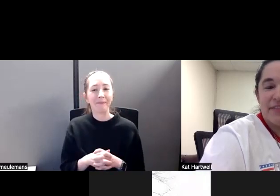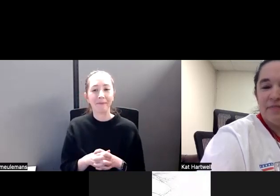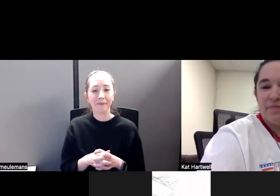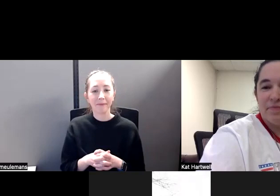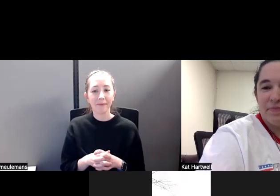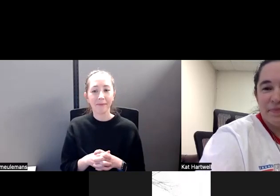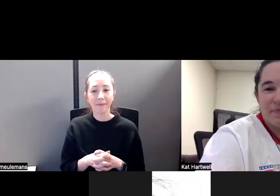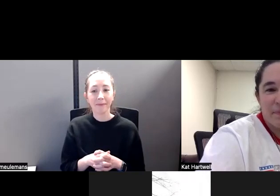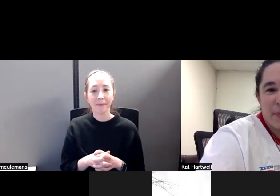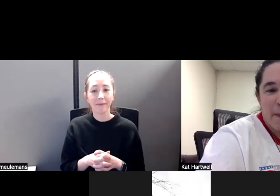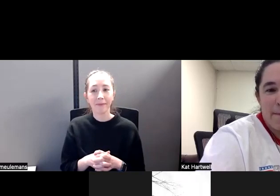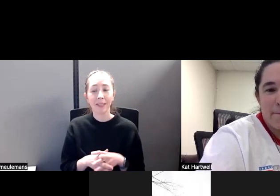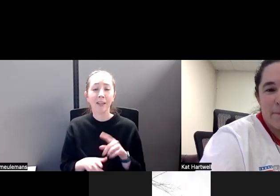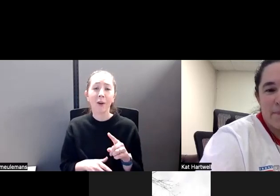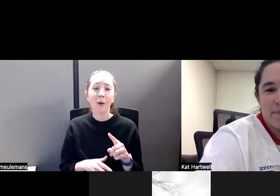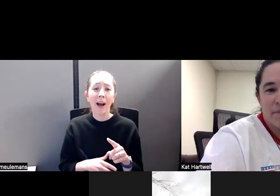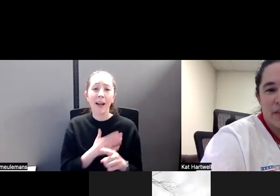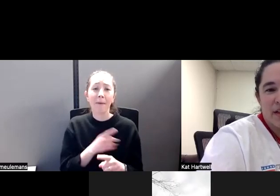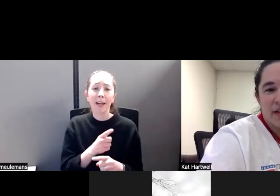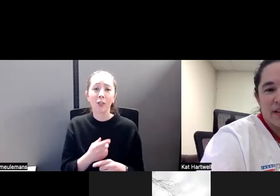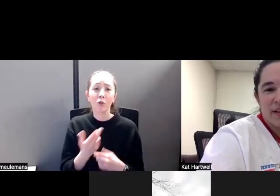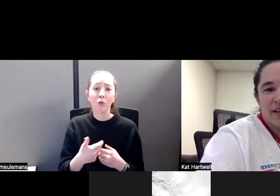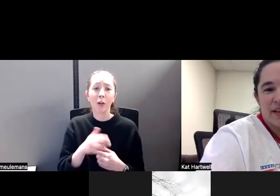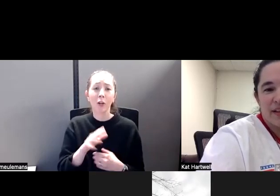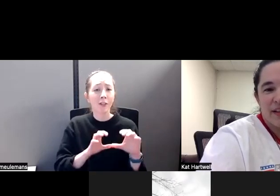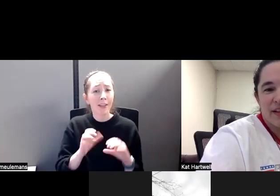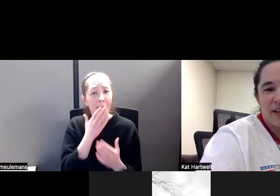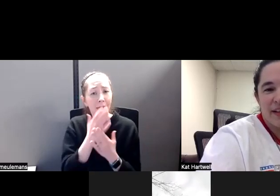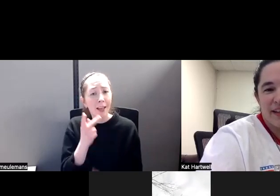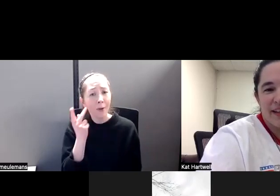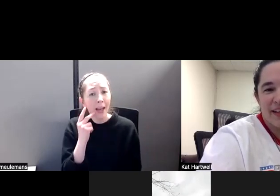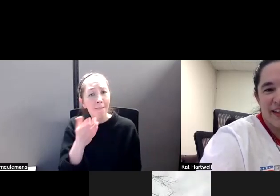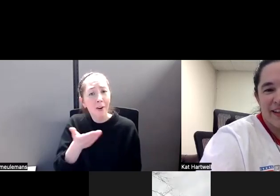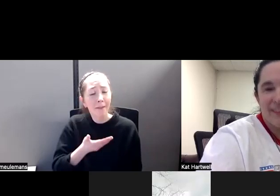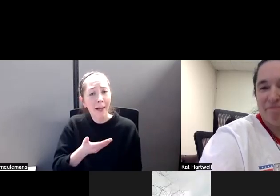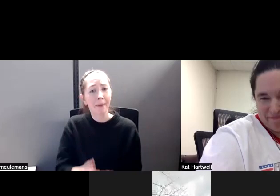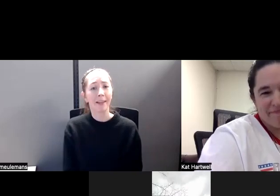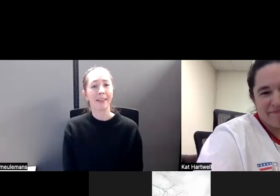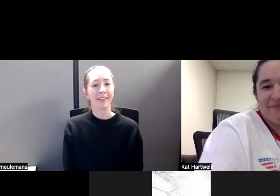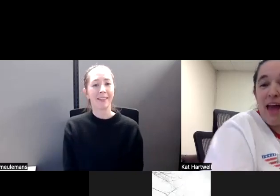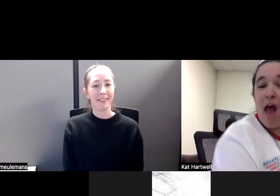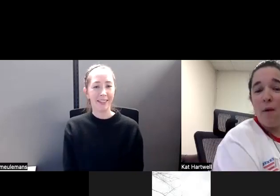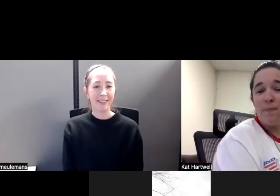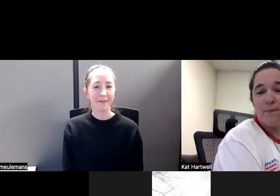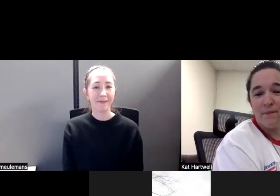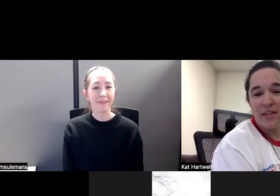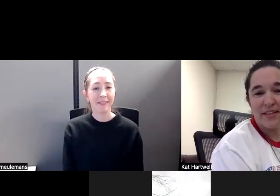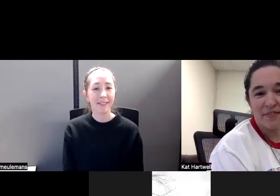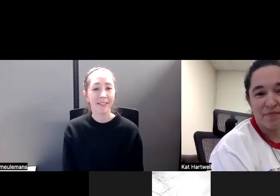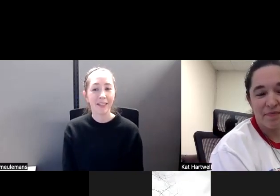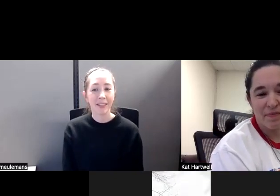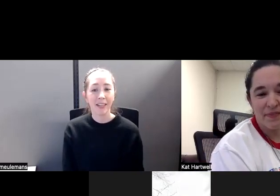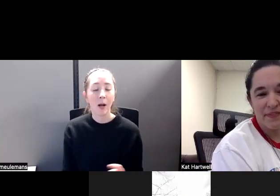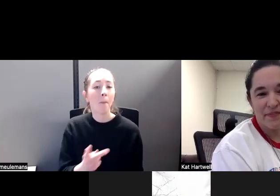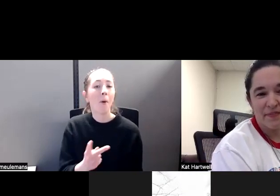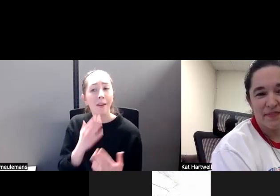Yeah. Oh, I'm so glad I got to come on this chat. Thank you, Kat, for having me. Yeah, thanks for having me too, Kat, real quick. Thanks for